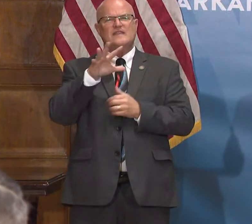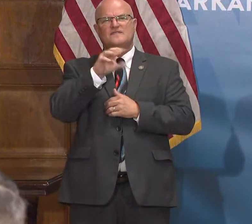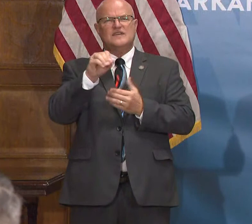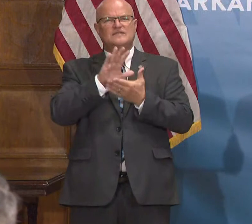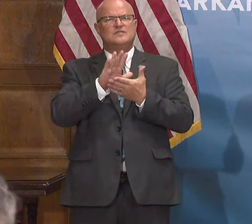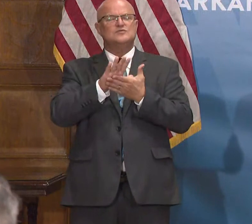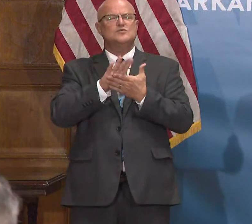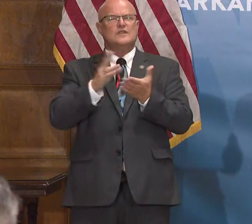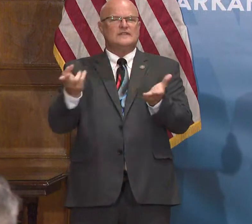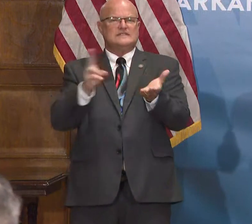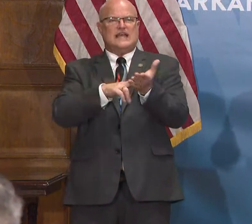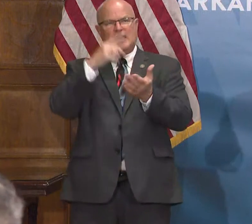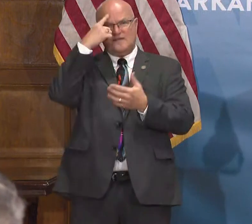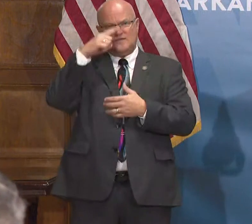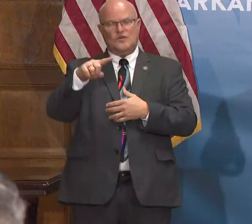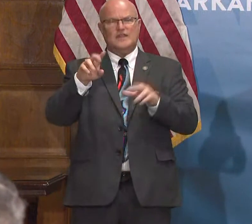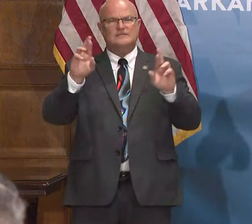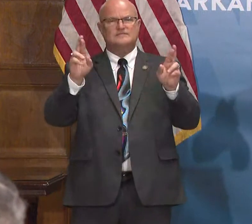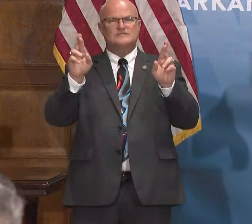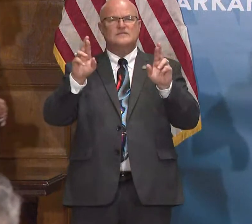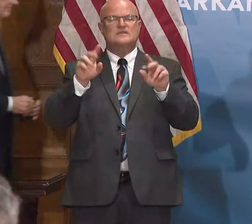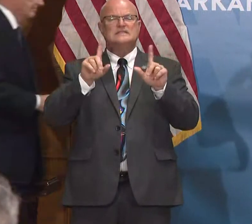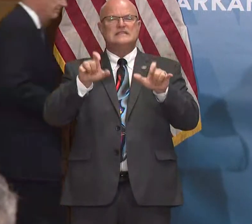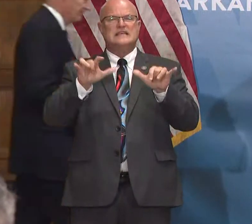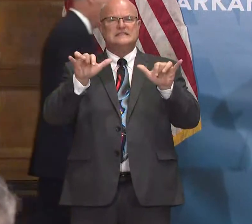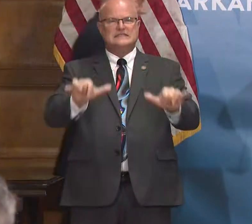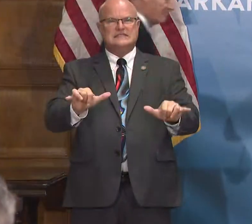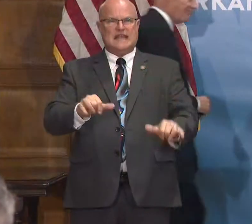schools that have signed up for Test to Stay.